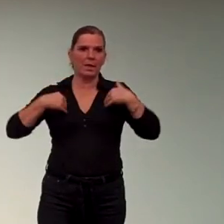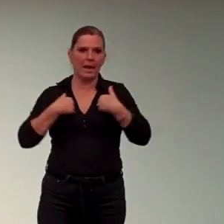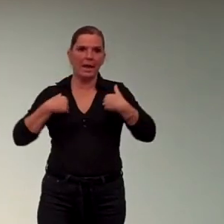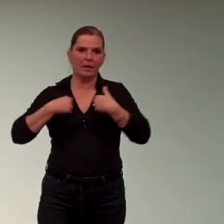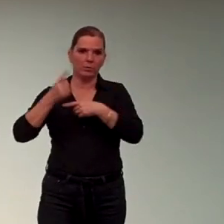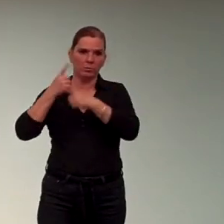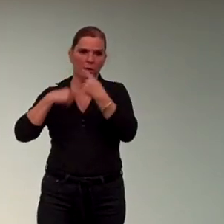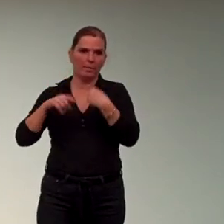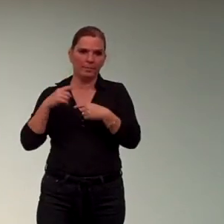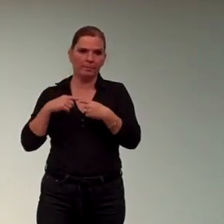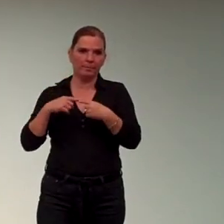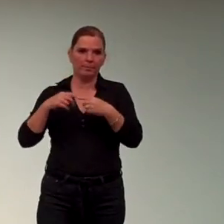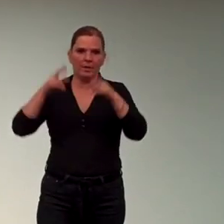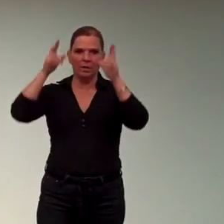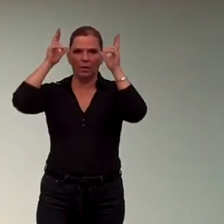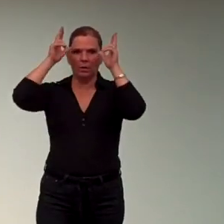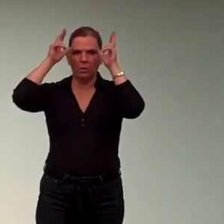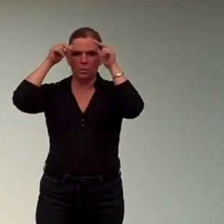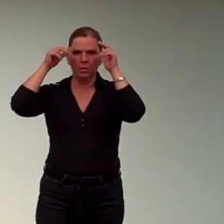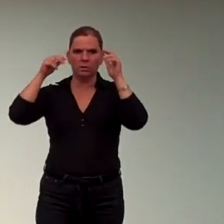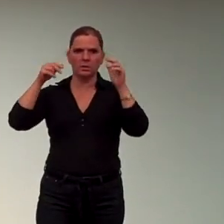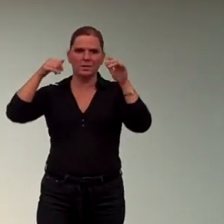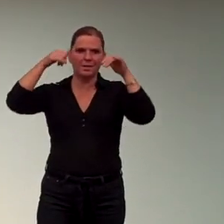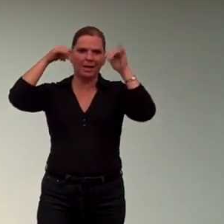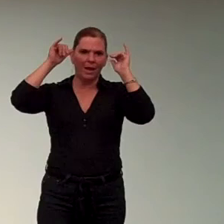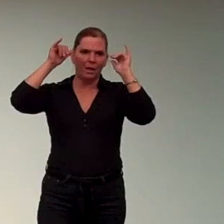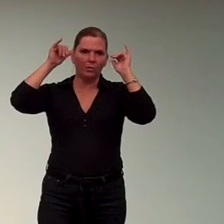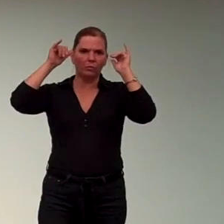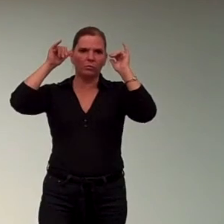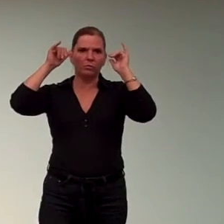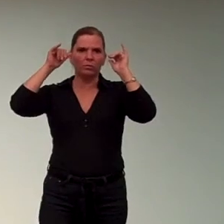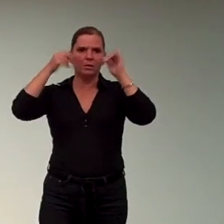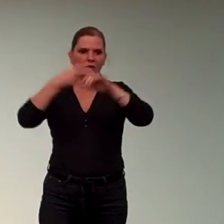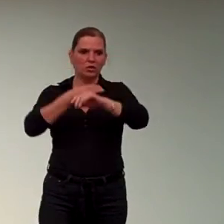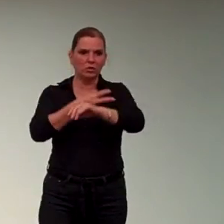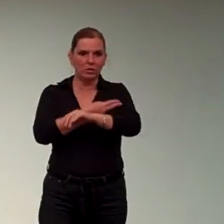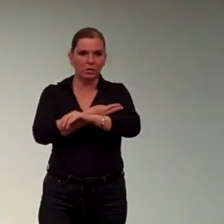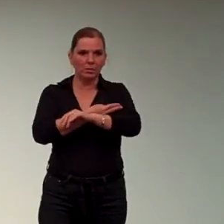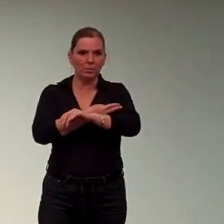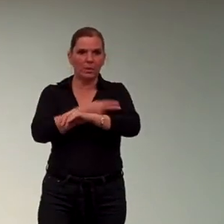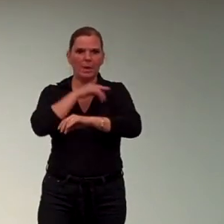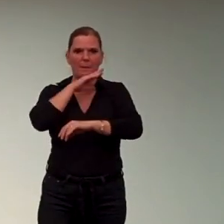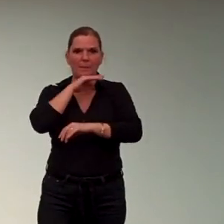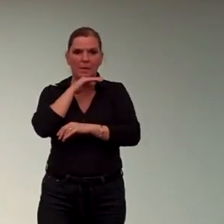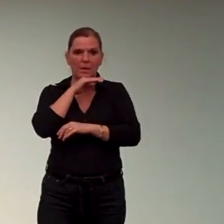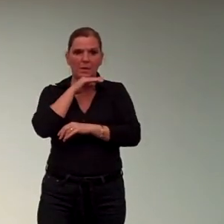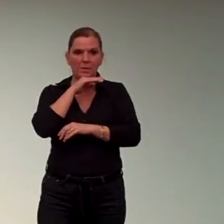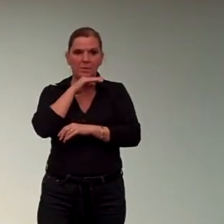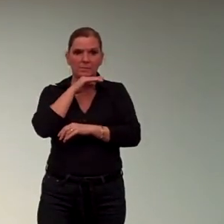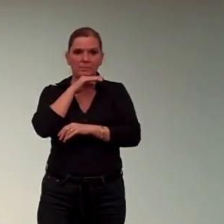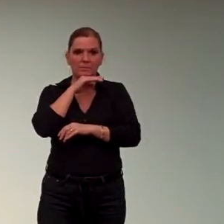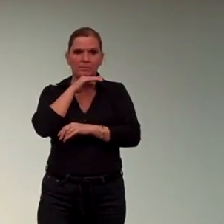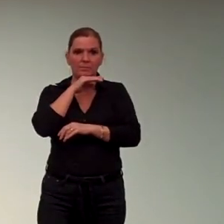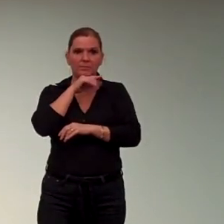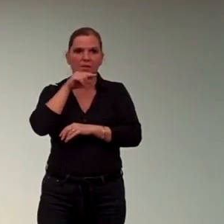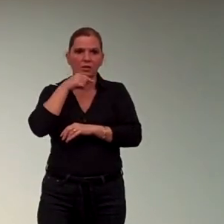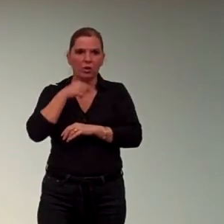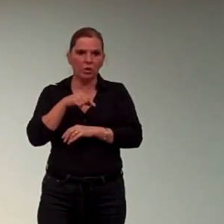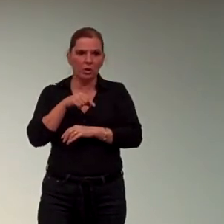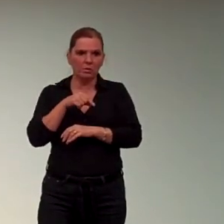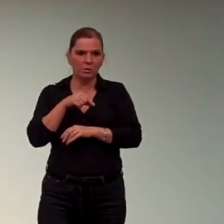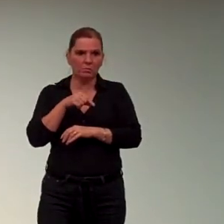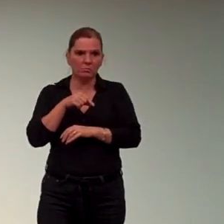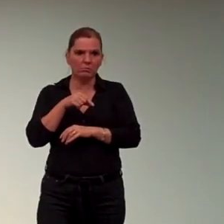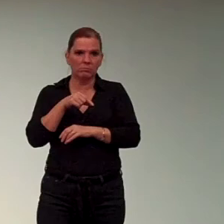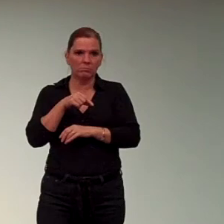coming. Horses, cattle, sheep, pigs, turkeys.